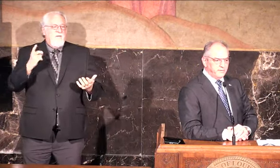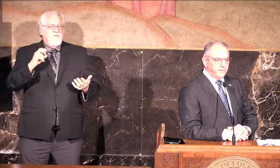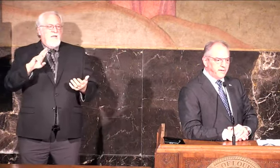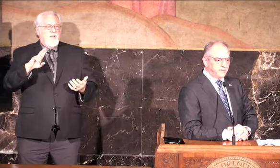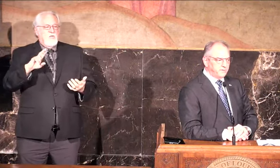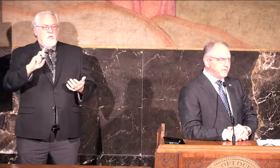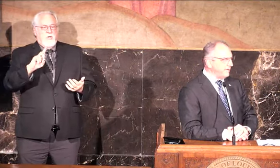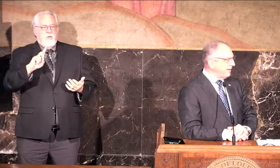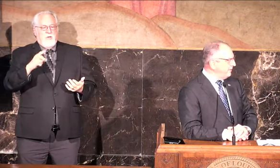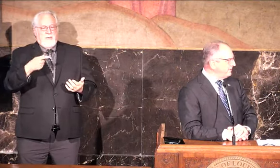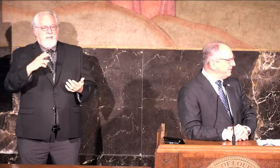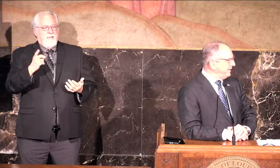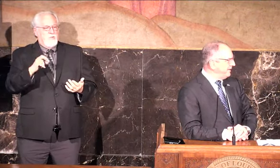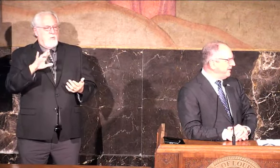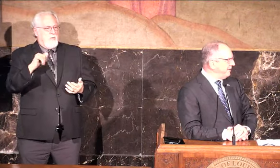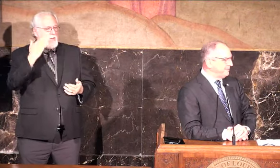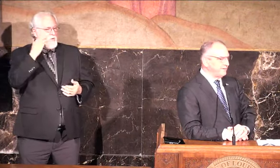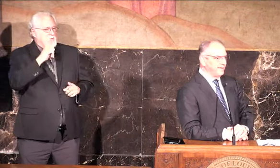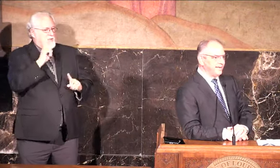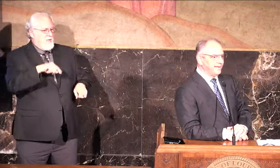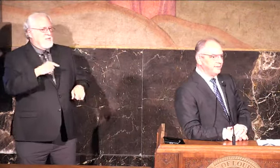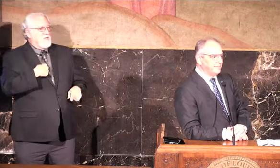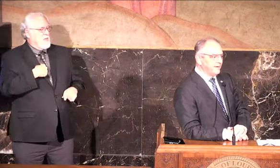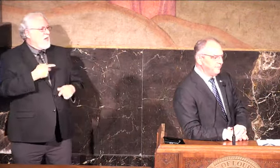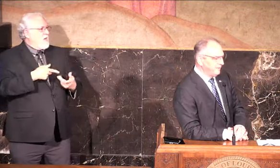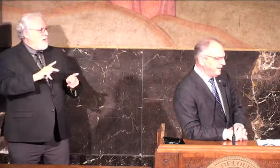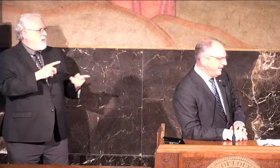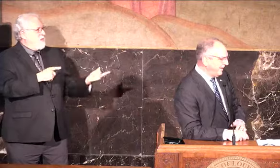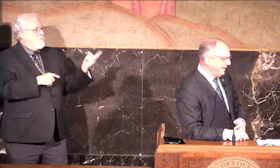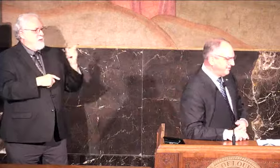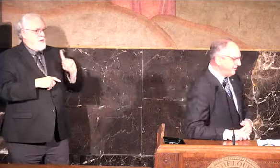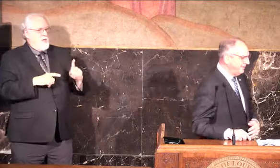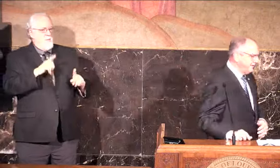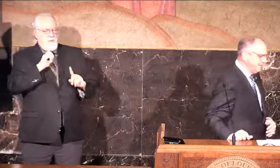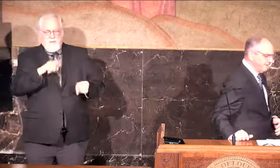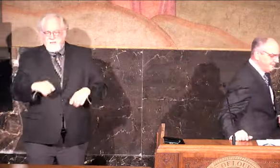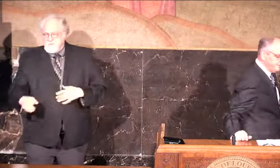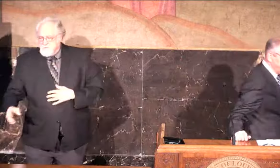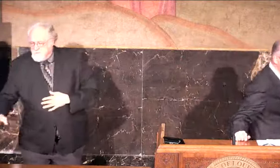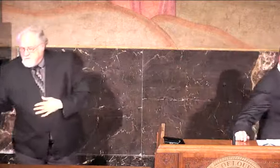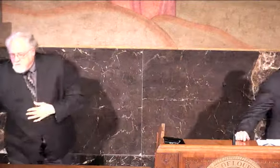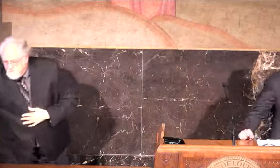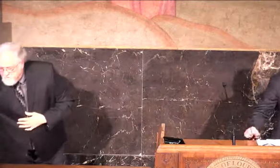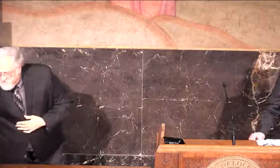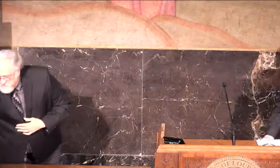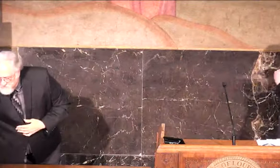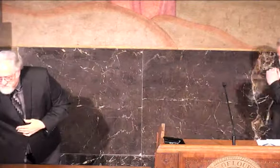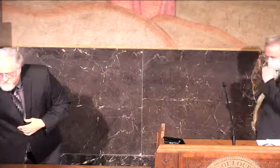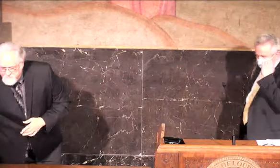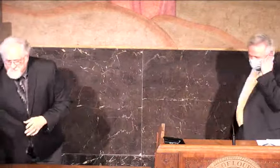Guidry knows the answer to that question, I will certainly let him come and answer it.